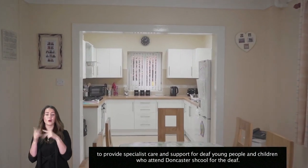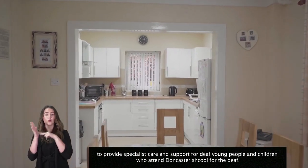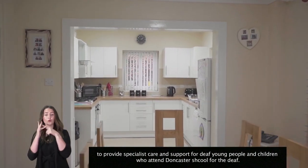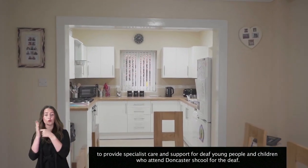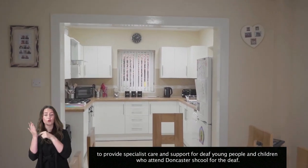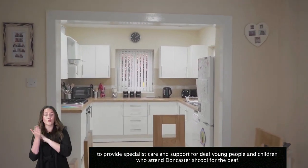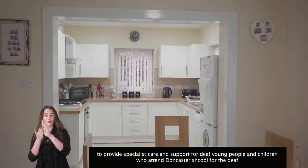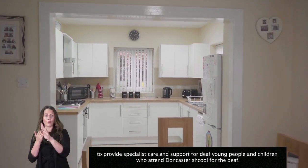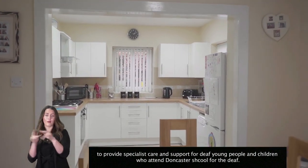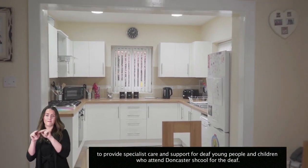for the Deaf.